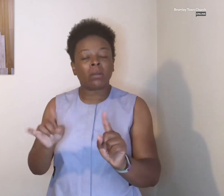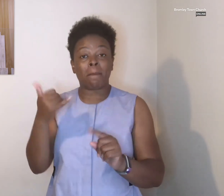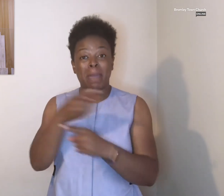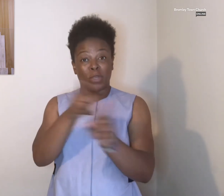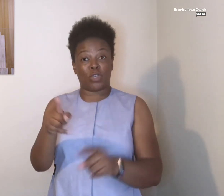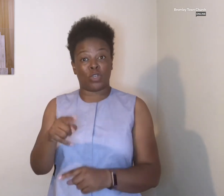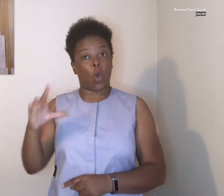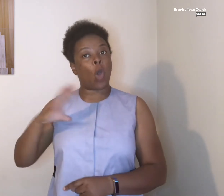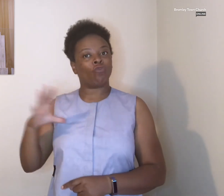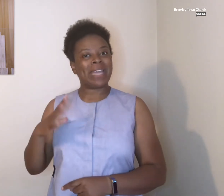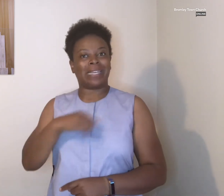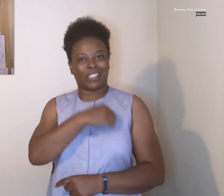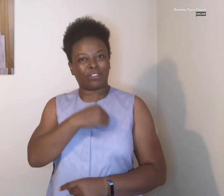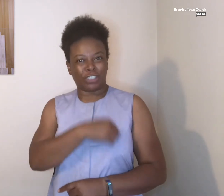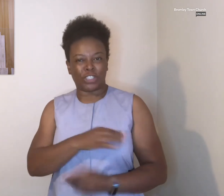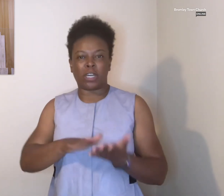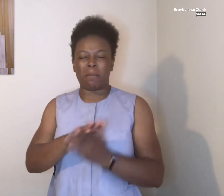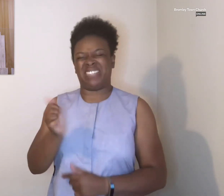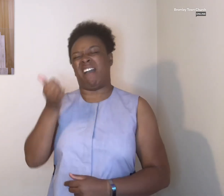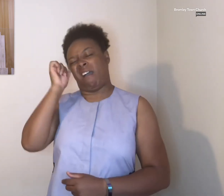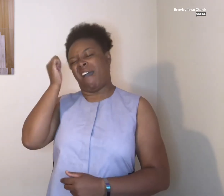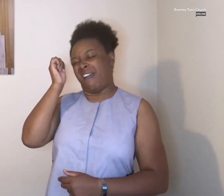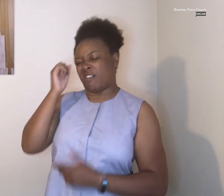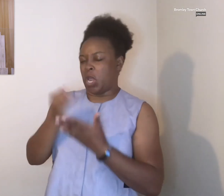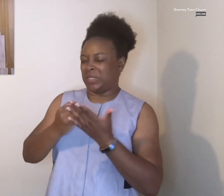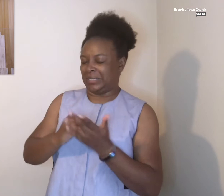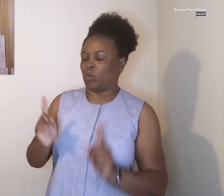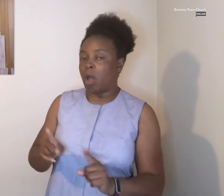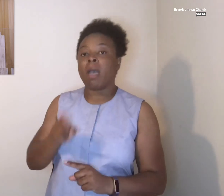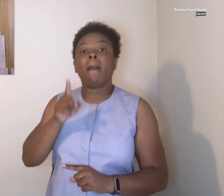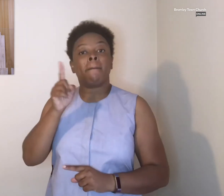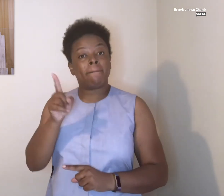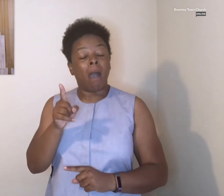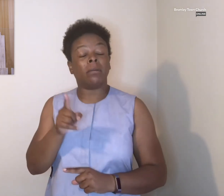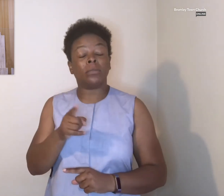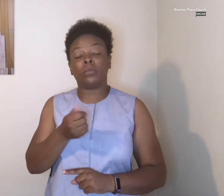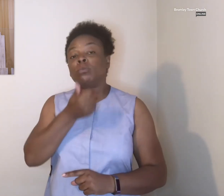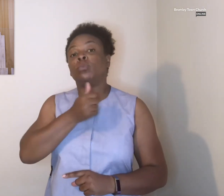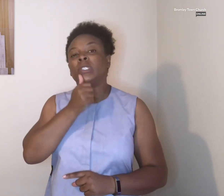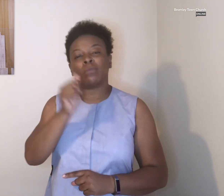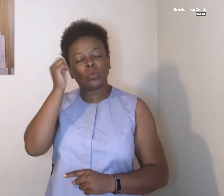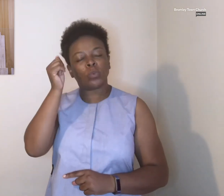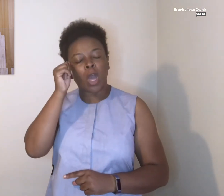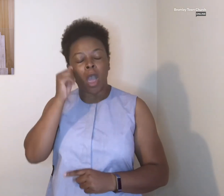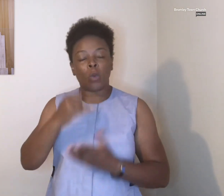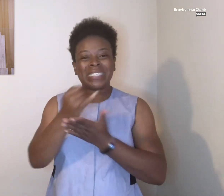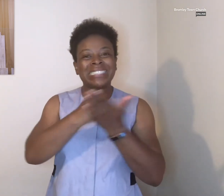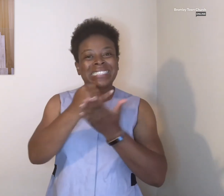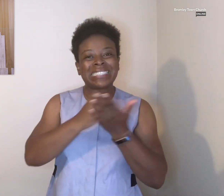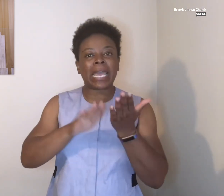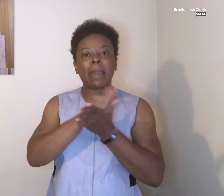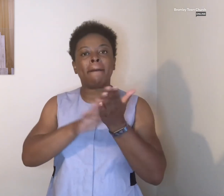know what sin is, but it doesn't hurt for us to have a definition of it. Sin is transgression of divine law. In other words, it's when